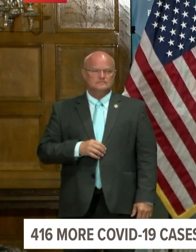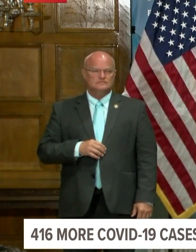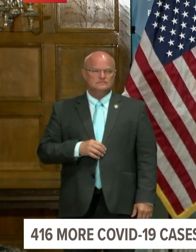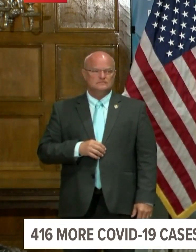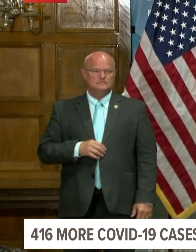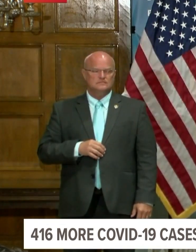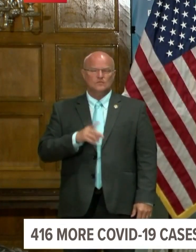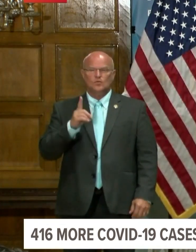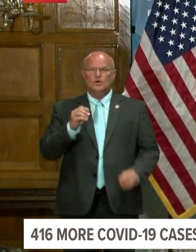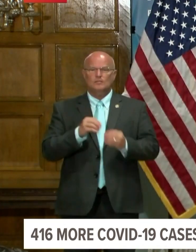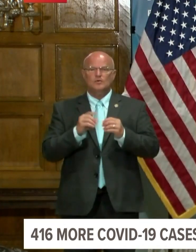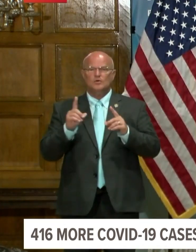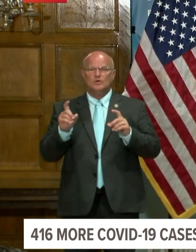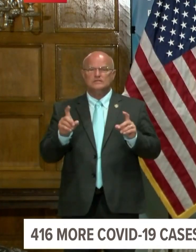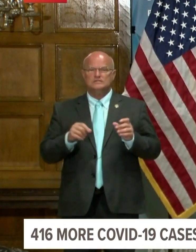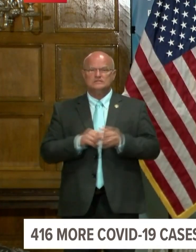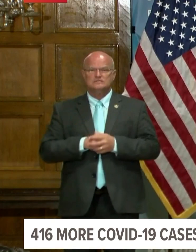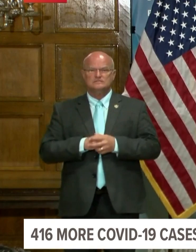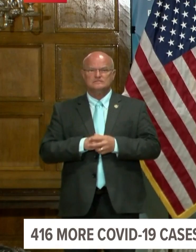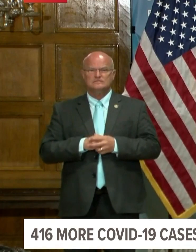One more question.